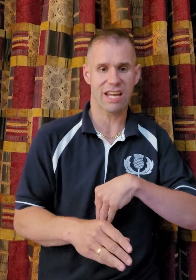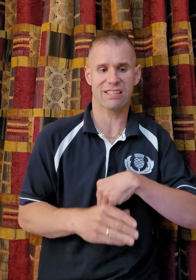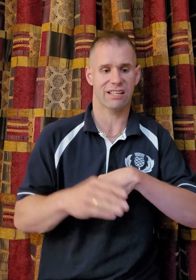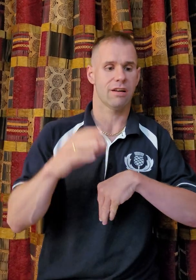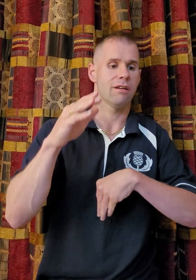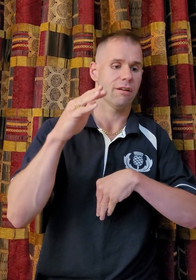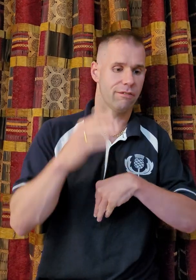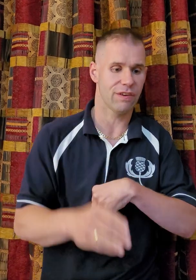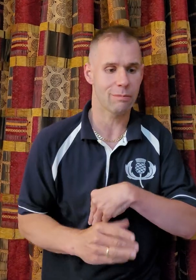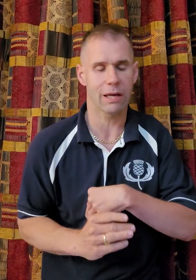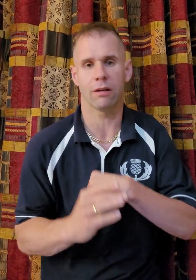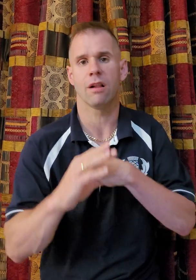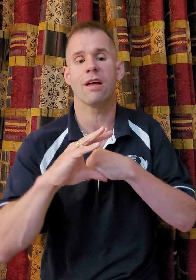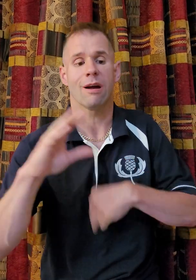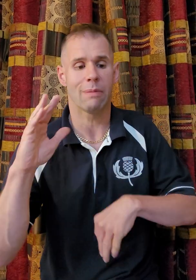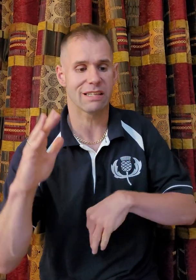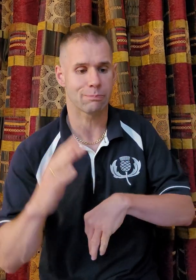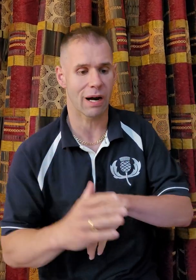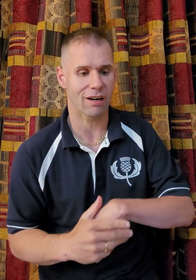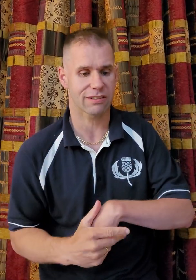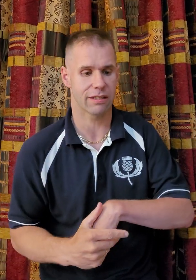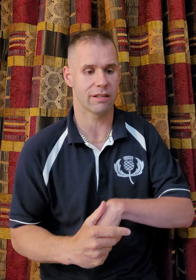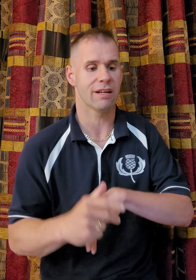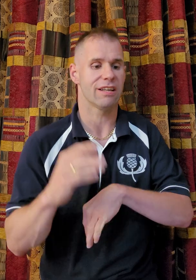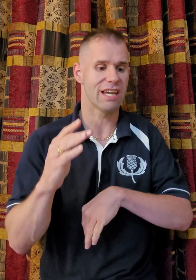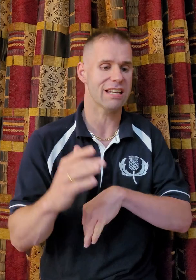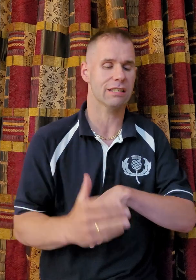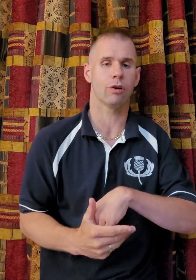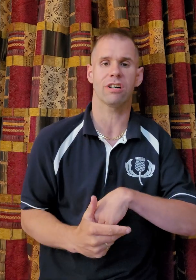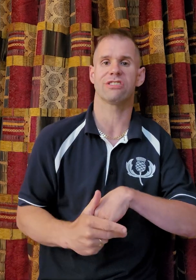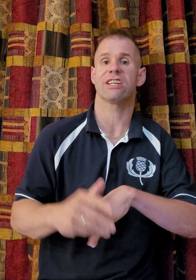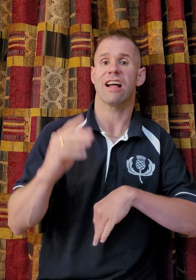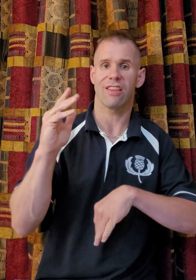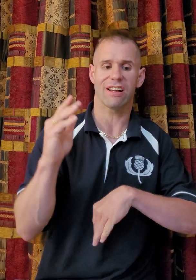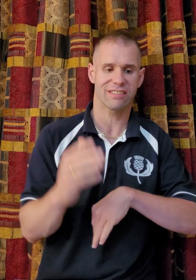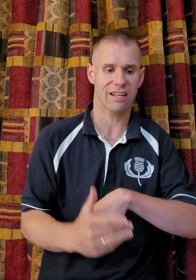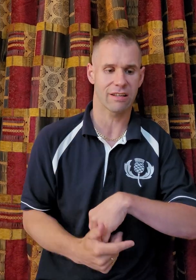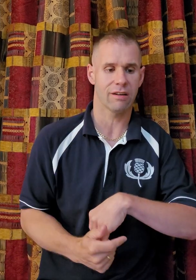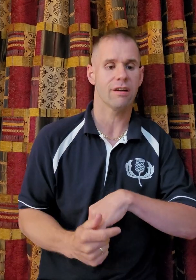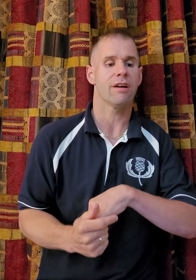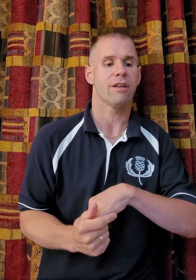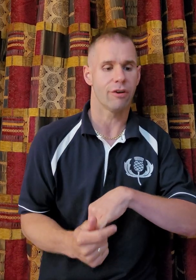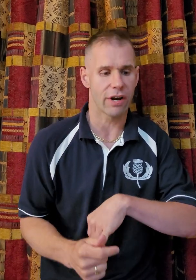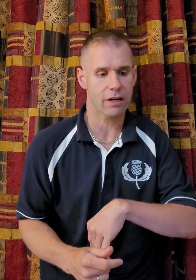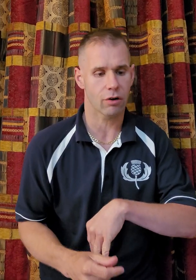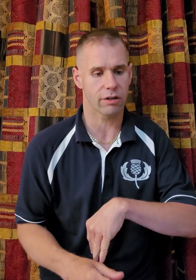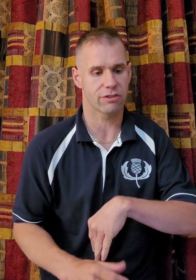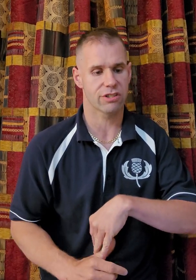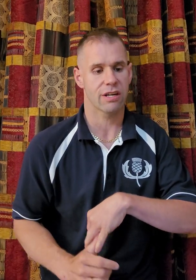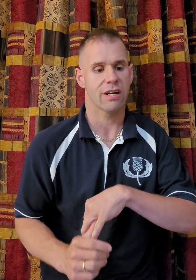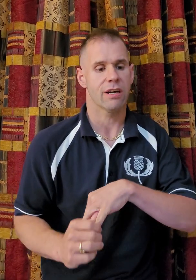chased female. Mrs. Patterson, yes lords, that is in the records.